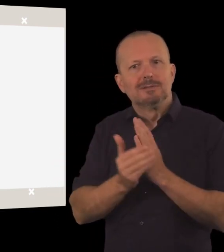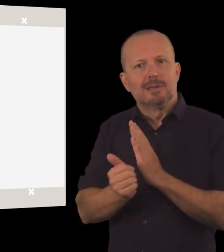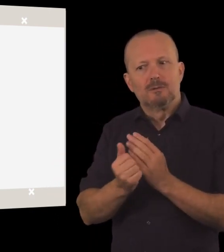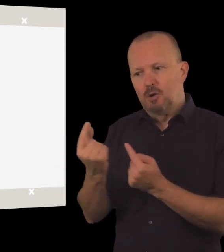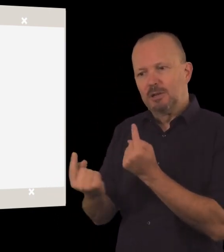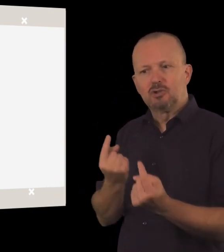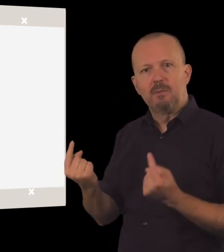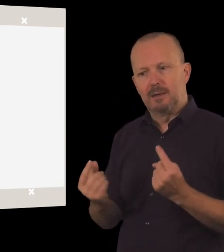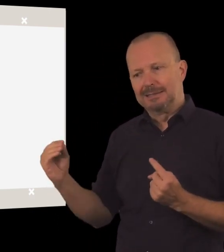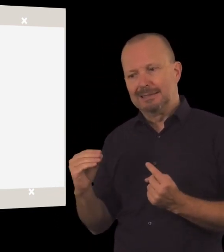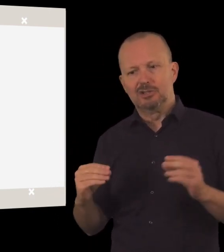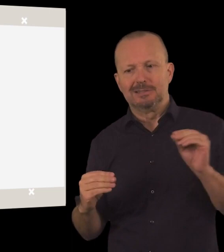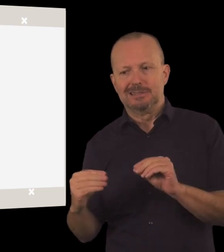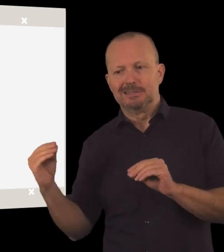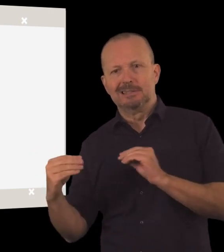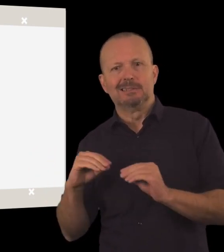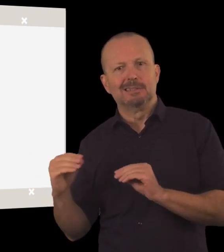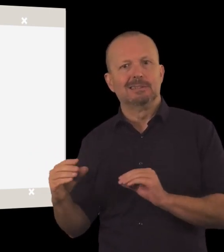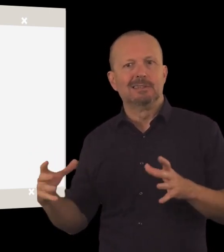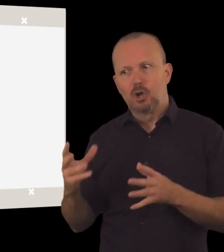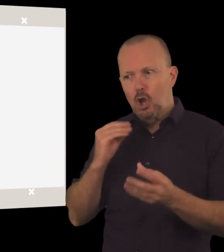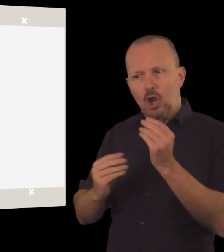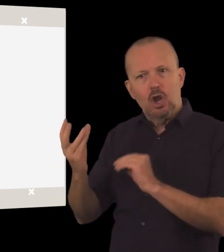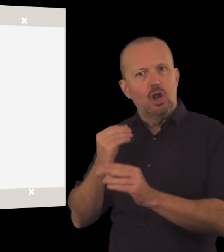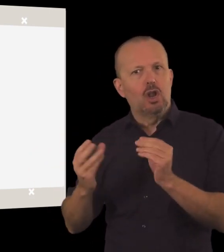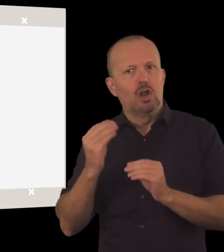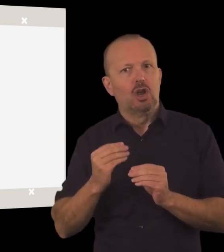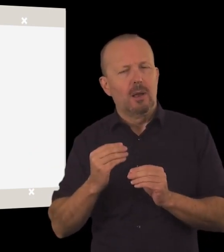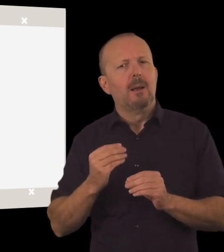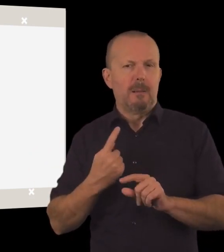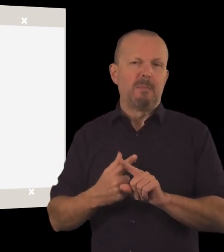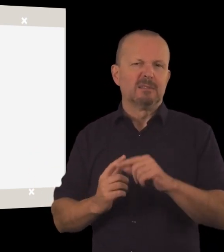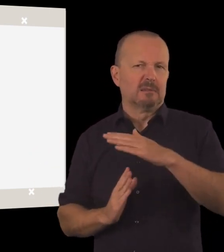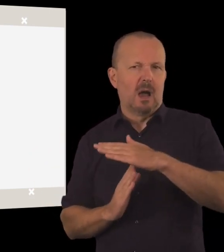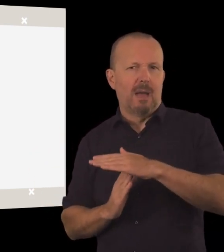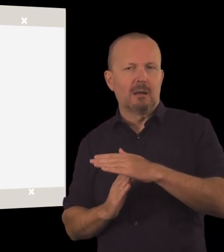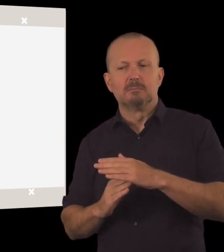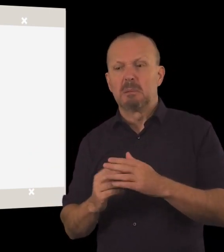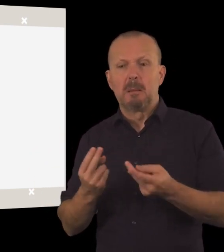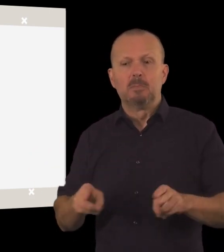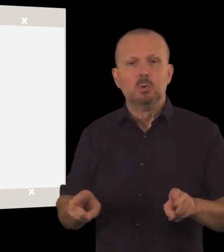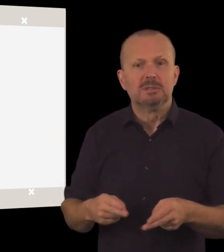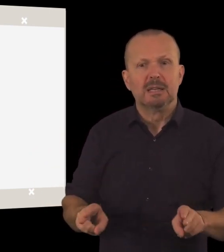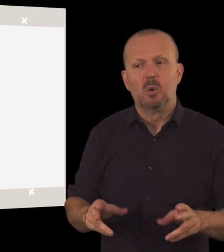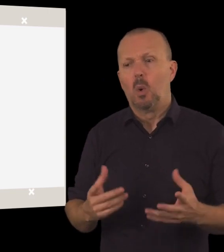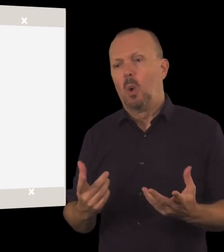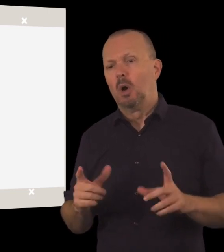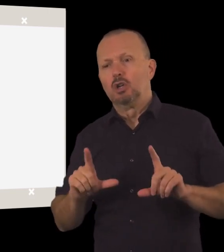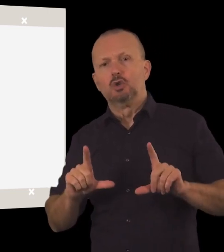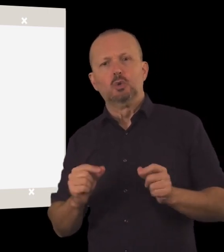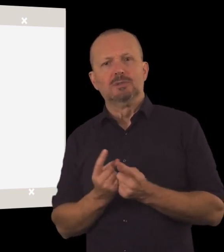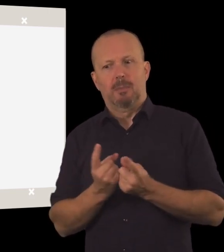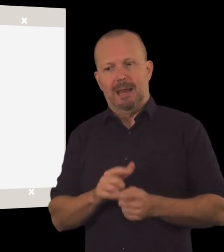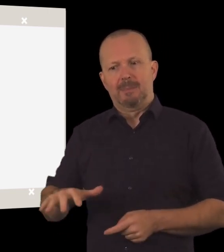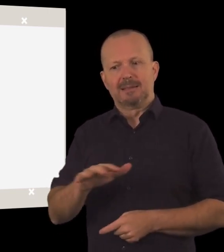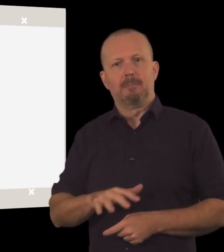or playing the clarinet or screen printing a t-shirt, for example. Sometimes we go and visit exhibitions that we don't have the time to